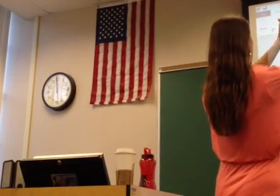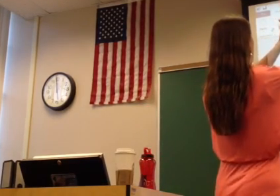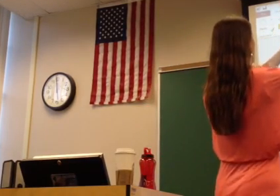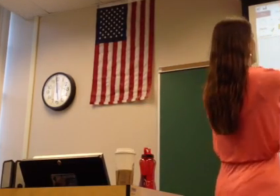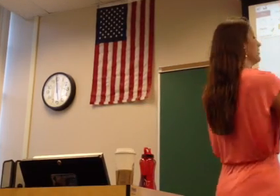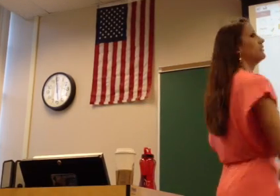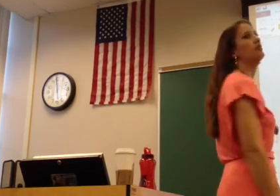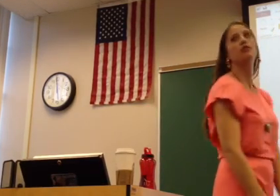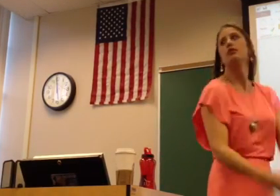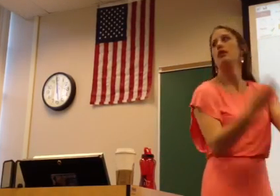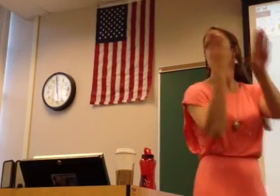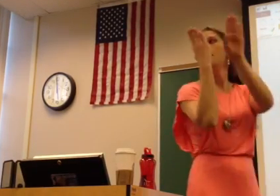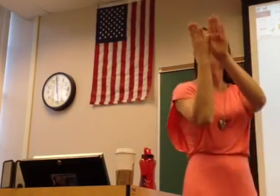B. What?